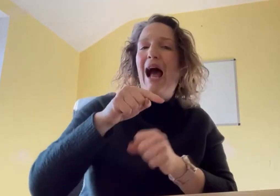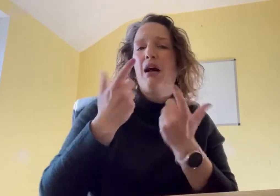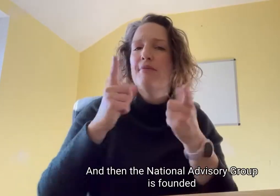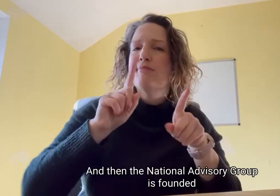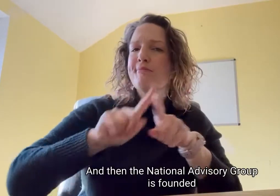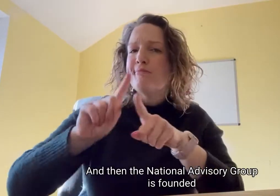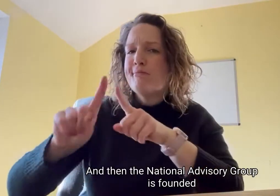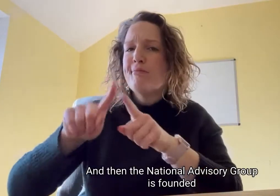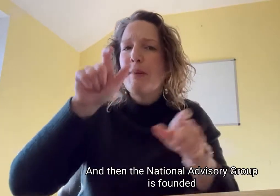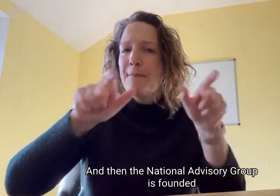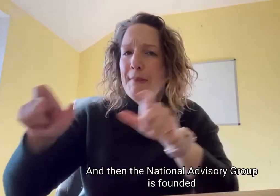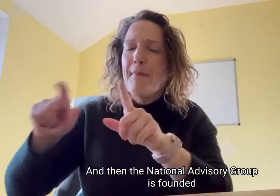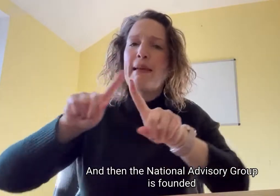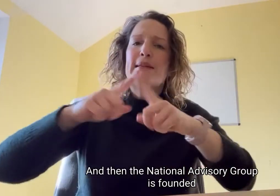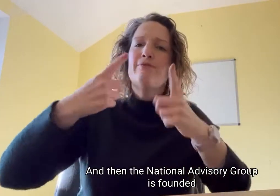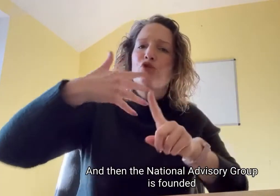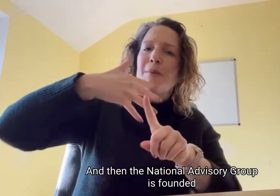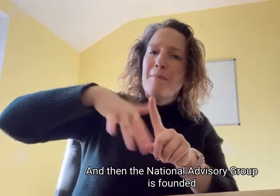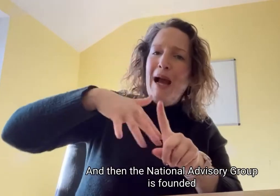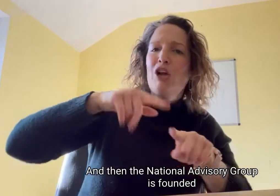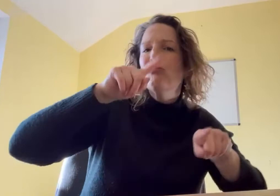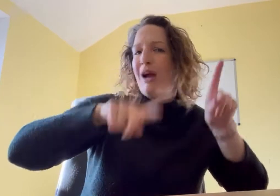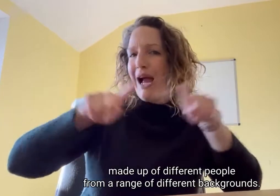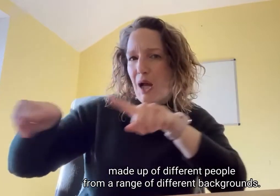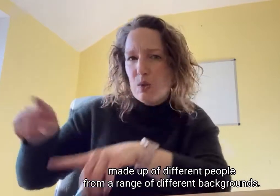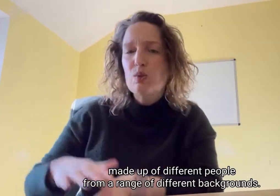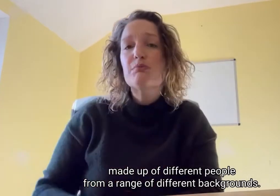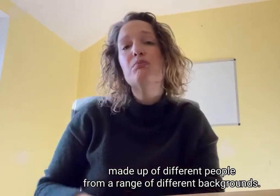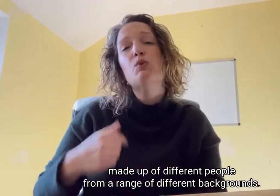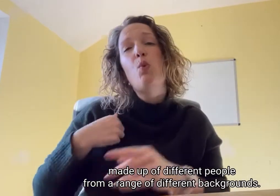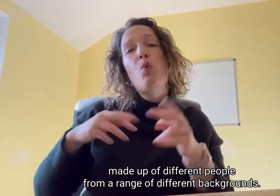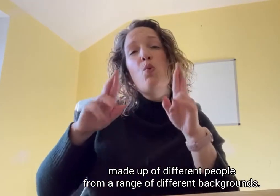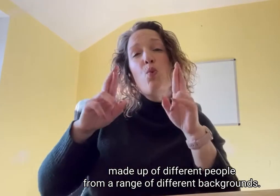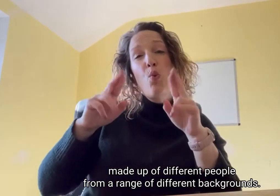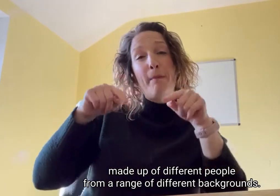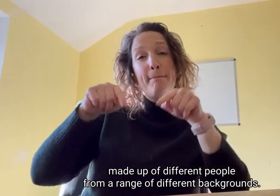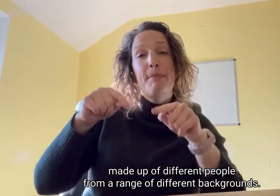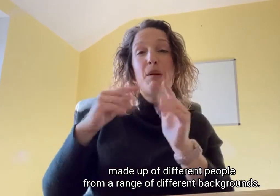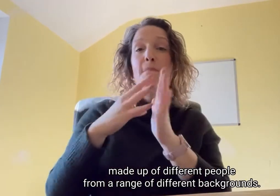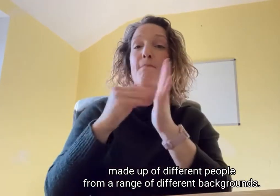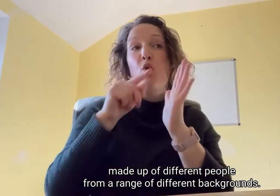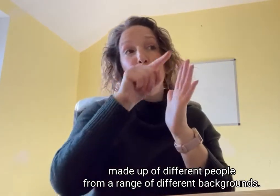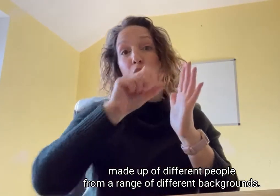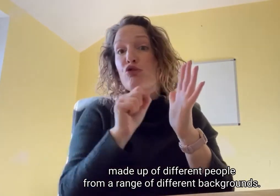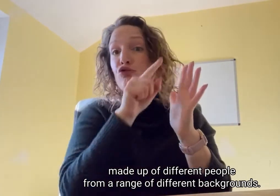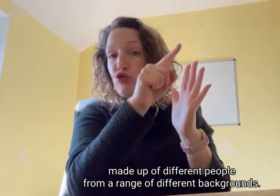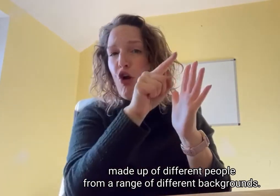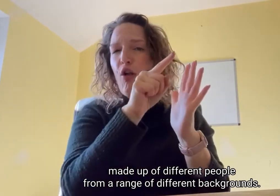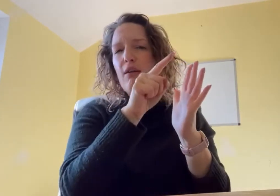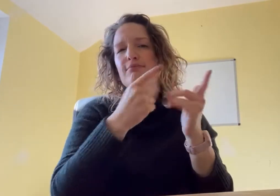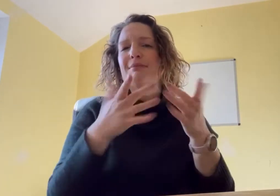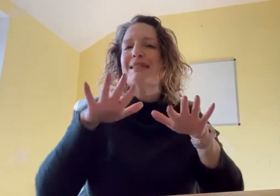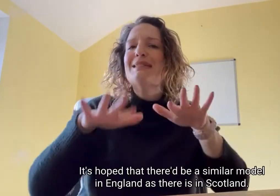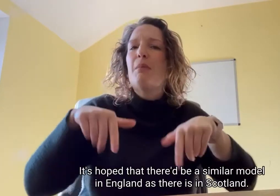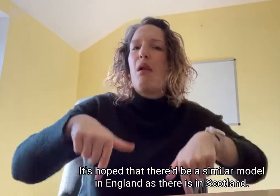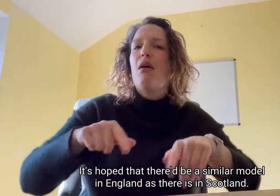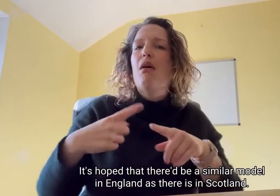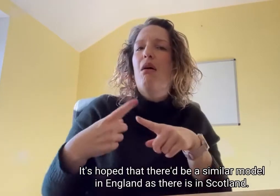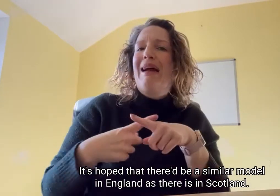and then a national advisory group is founded, made up of different people from a range of different backgrounds. It's hoped that there'd